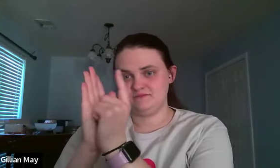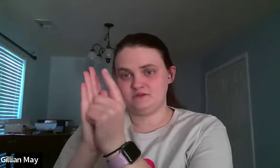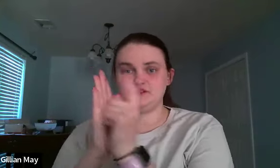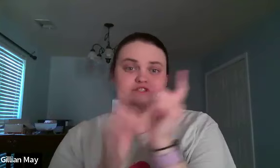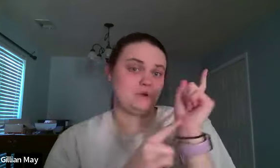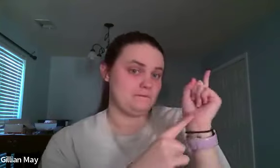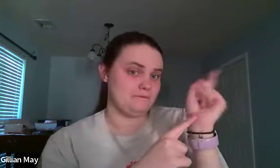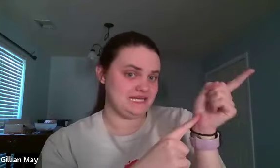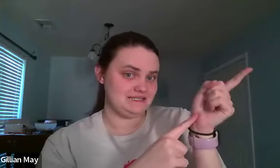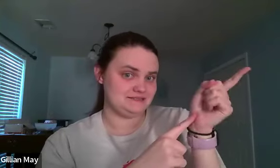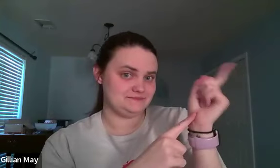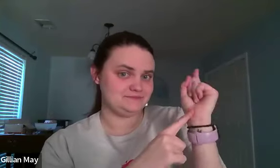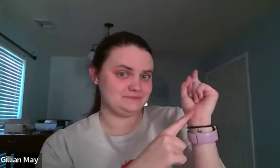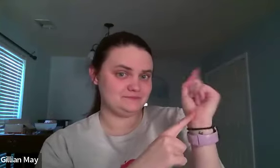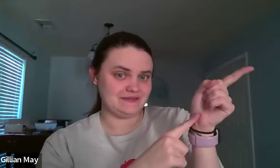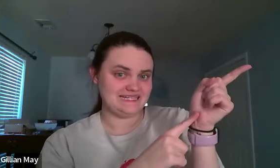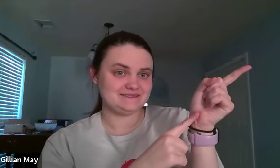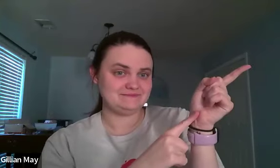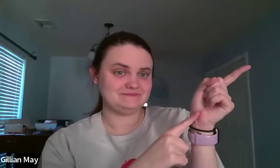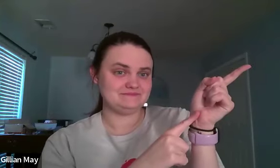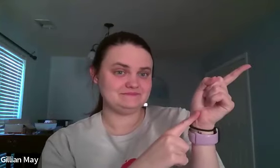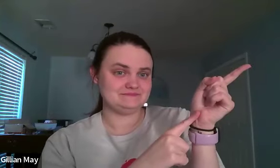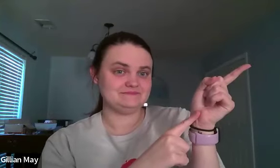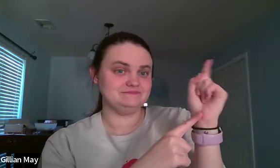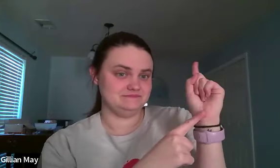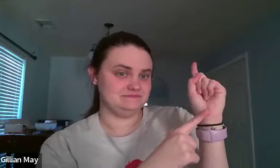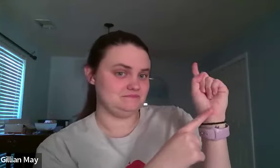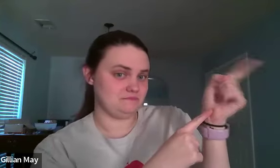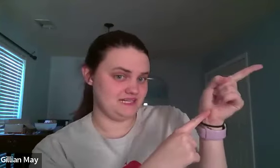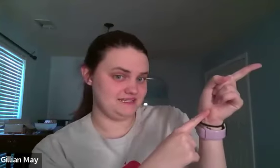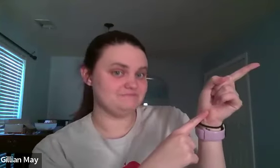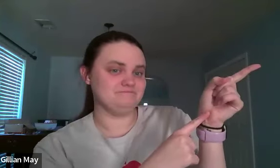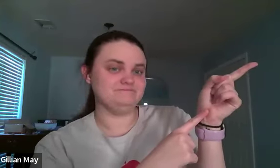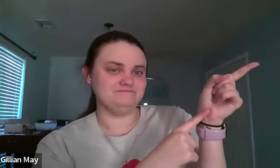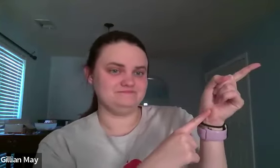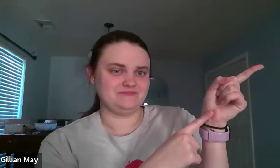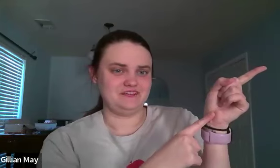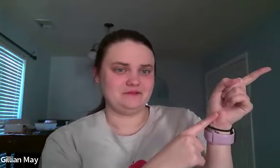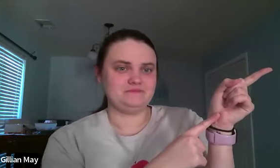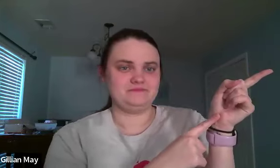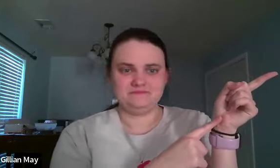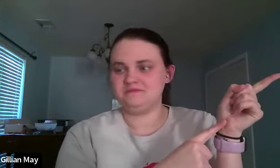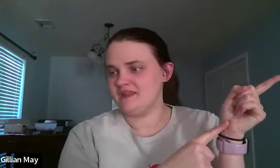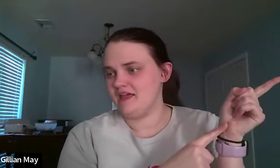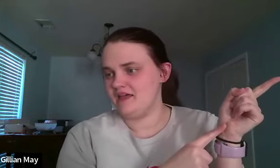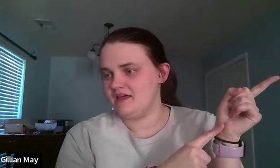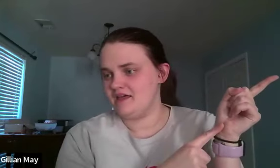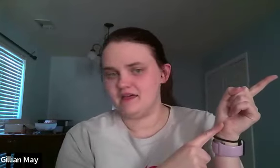There's also minute. Minute. There you go.